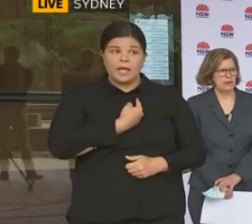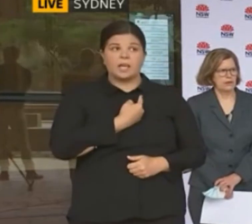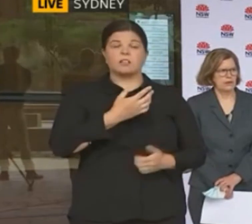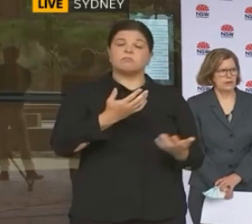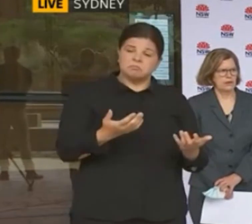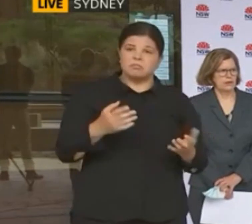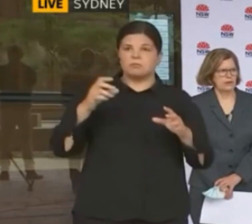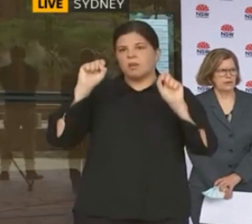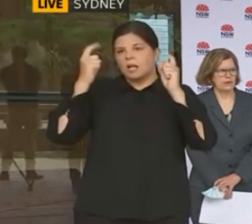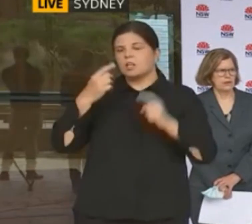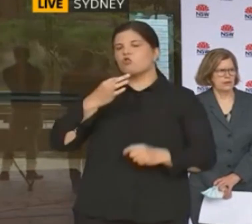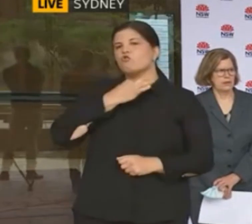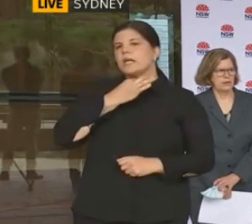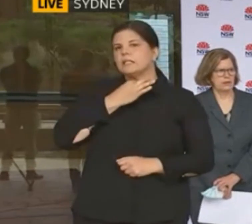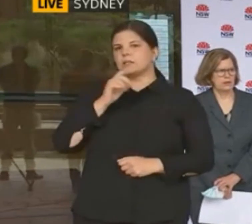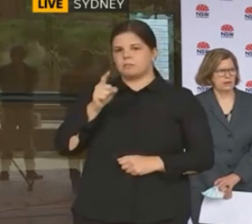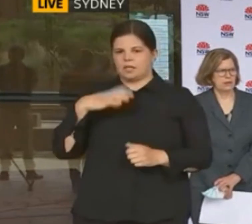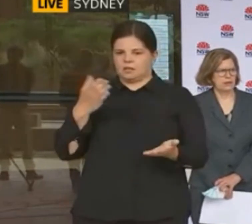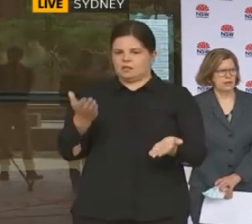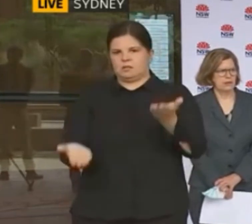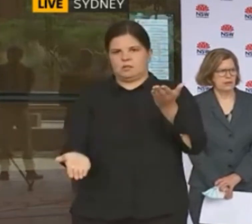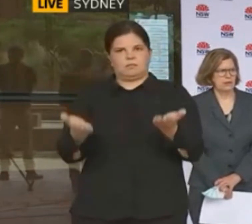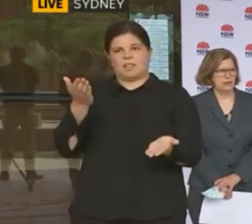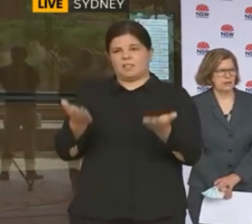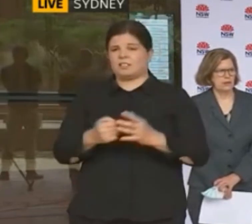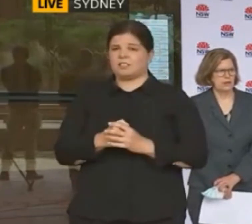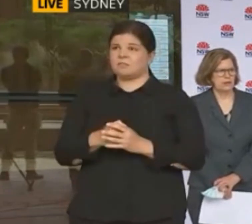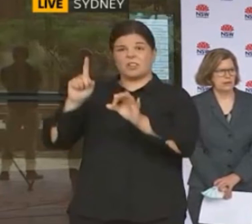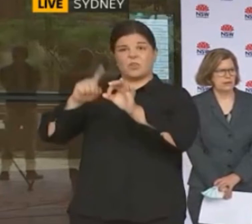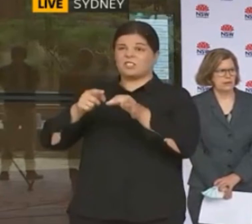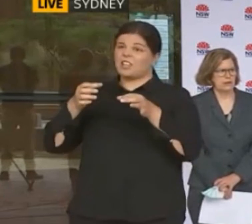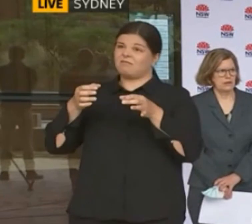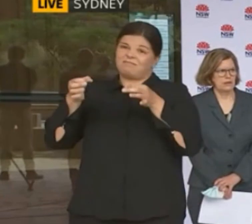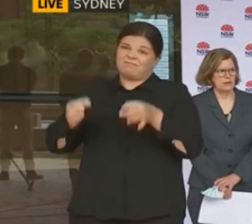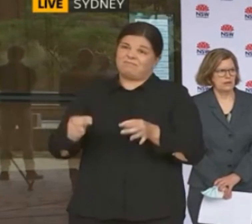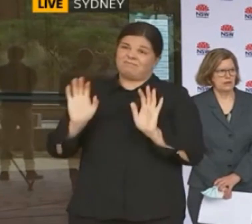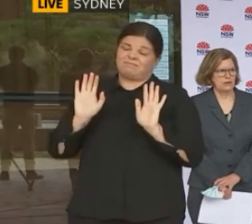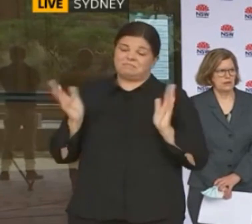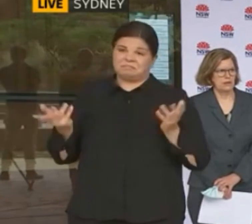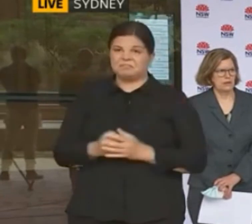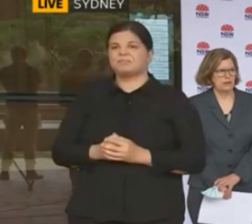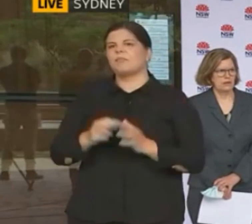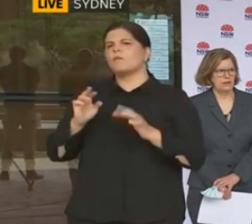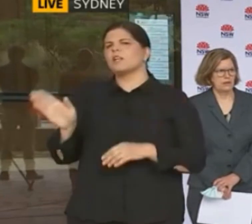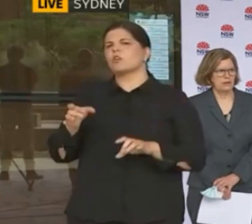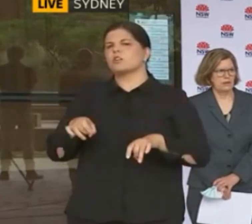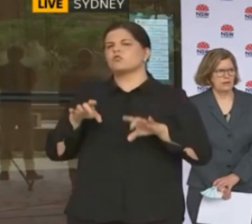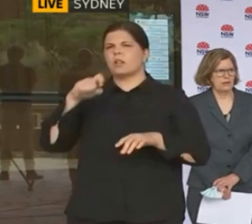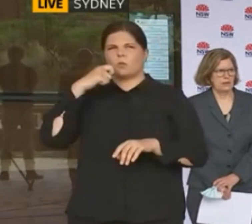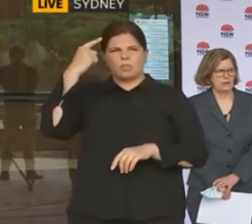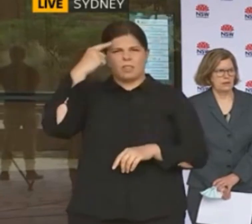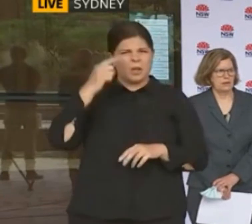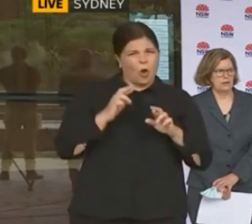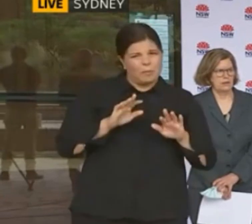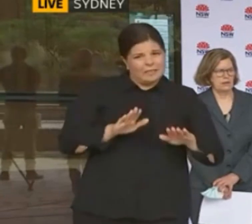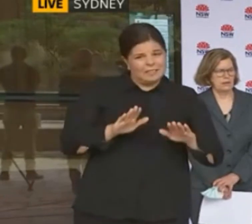And again, it's out of our hands. It's really up to what the Queensland government determines. But I'm hoping Cricket Australia will consider all their options,